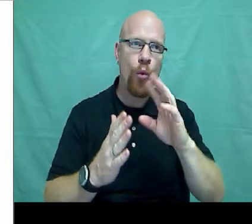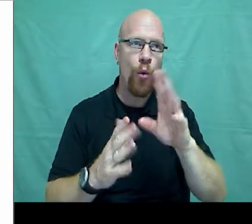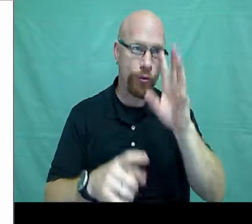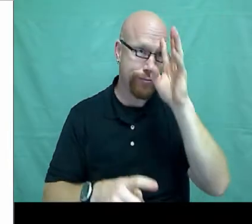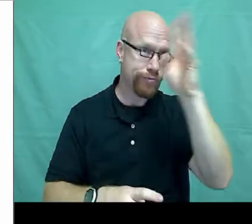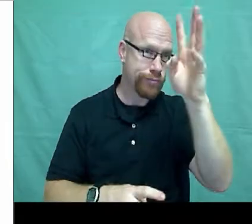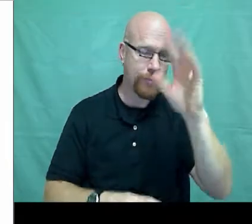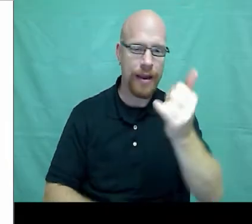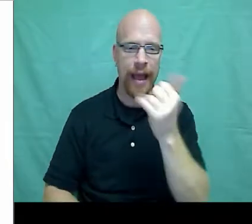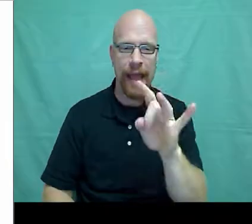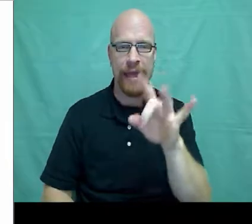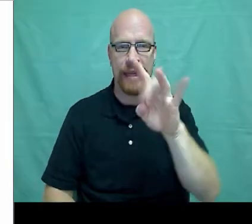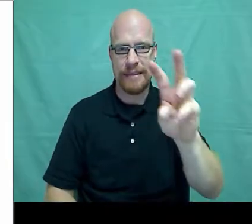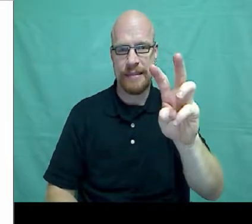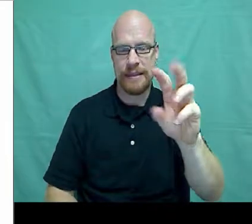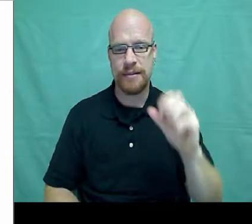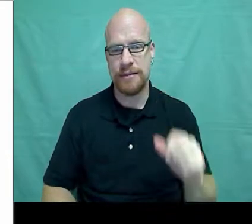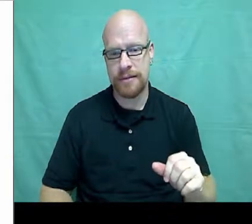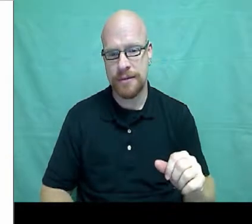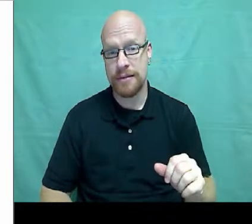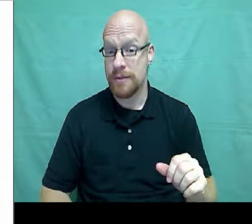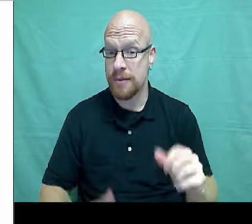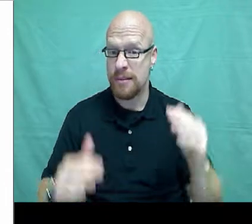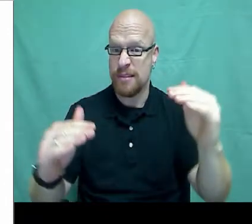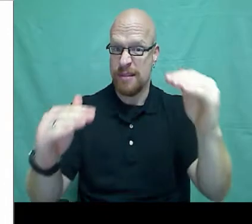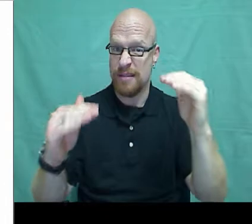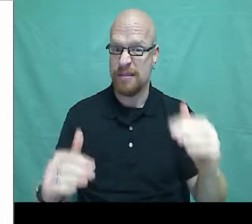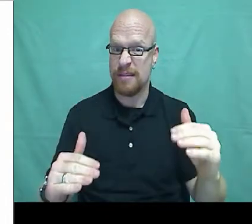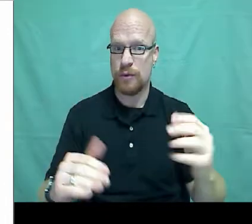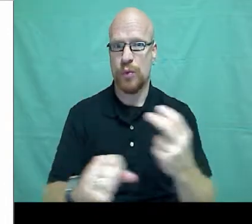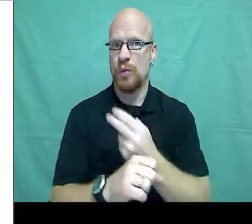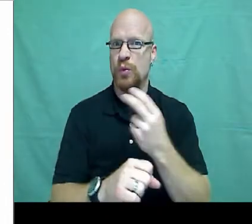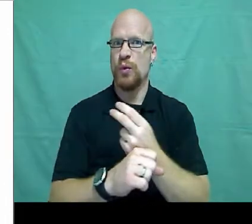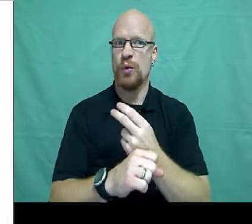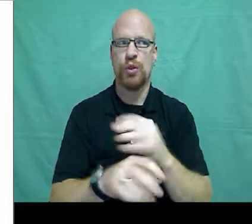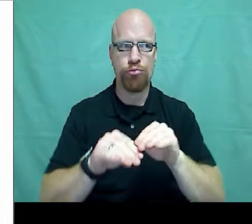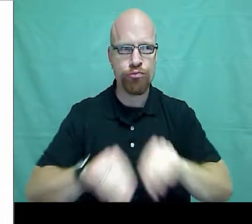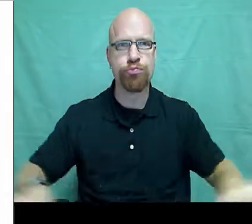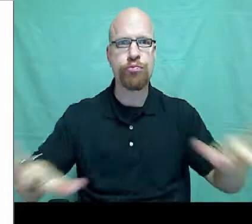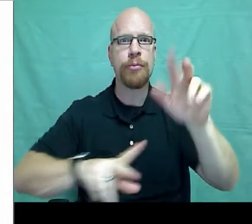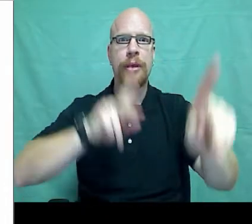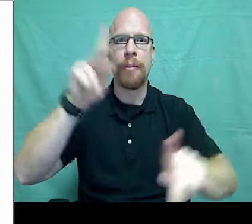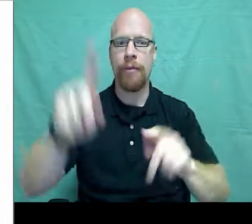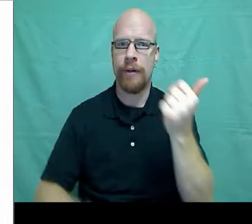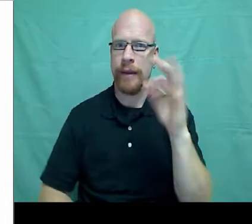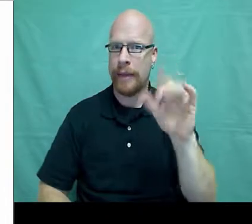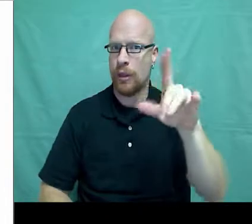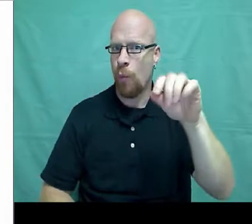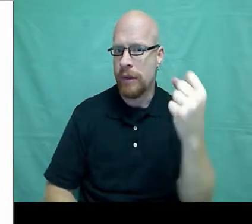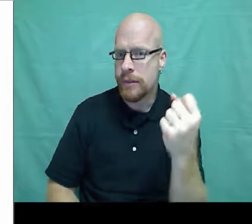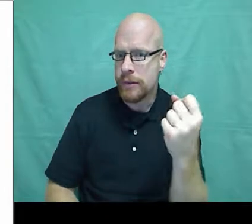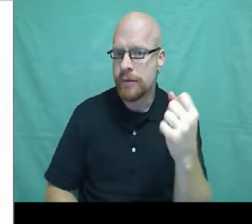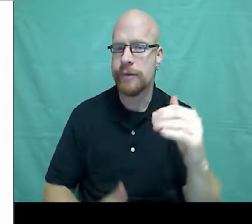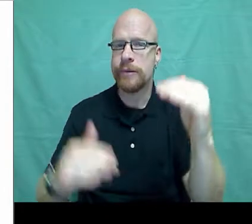automobile is credited to be invented in 1886. They became widely used in